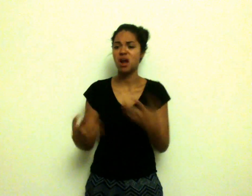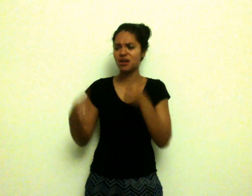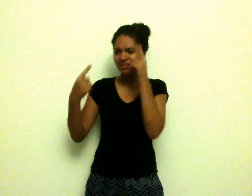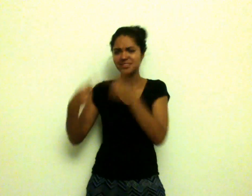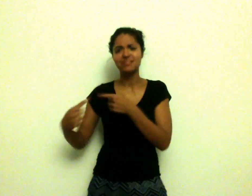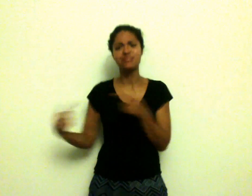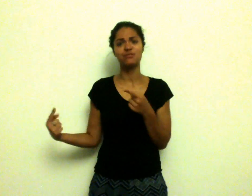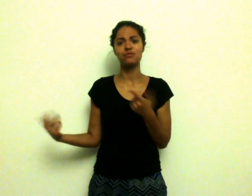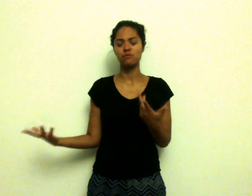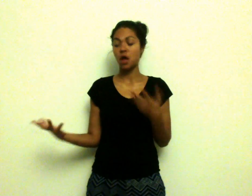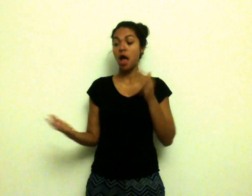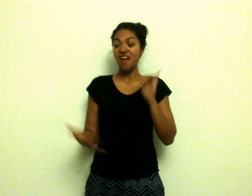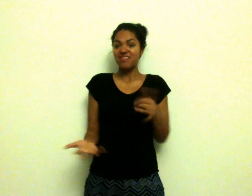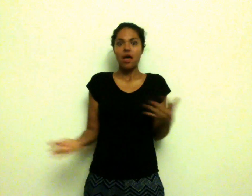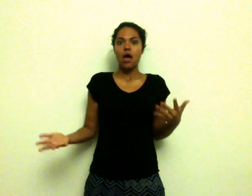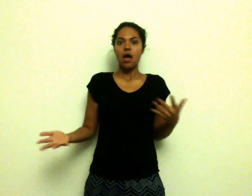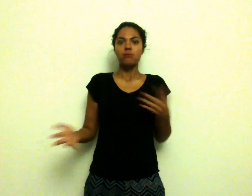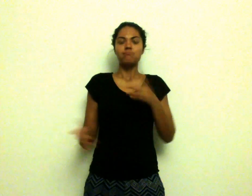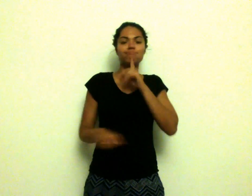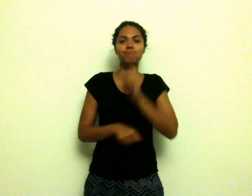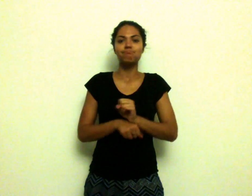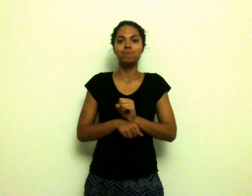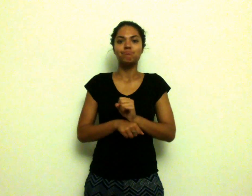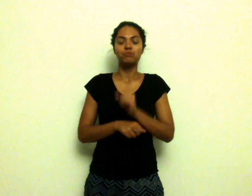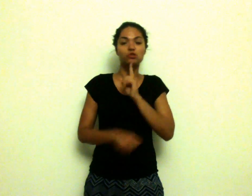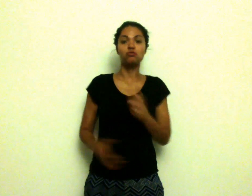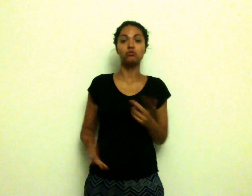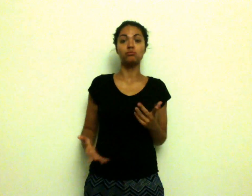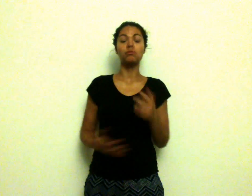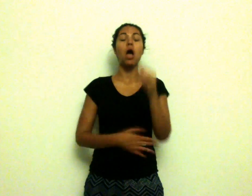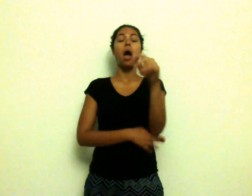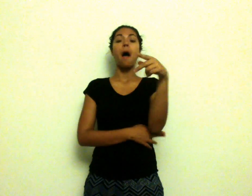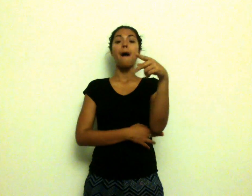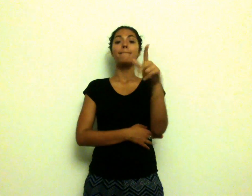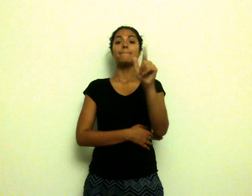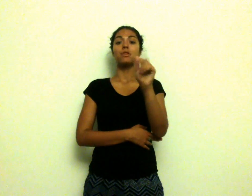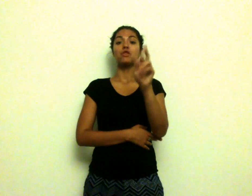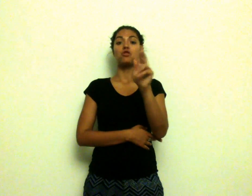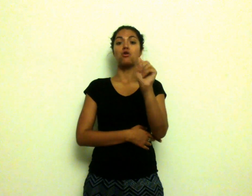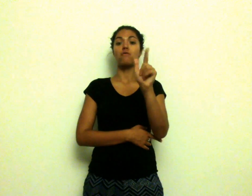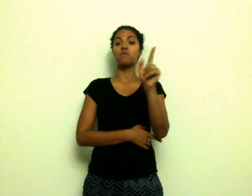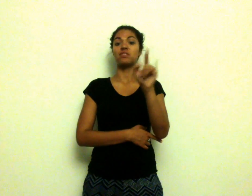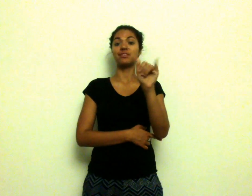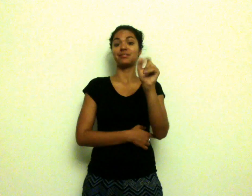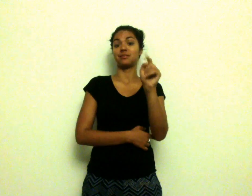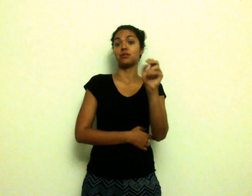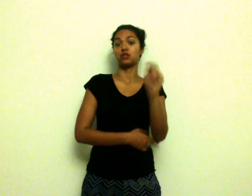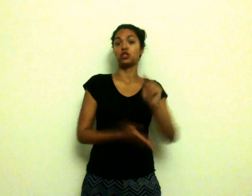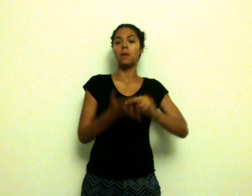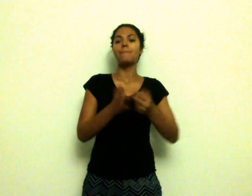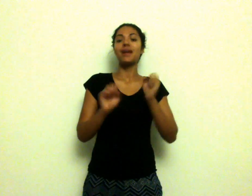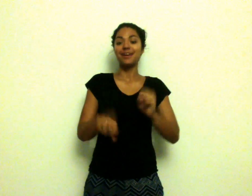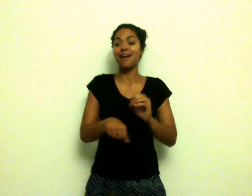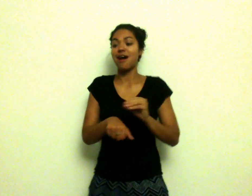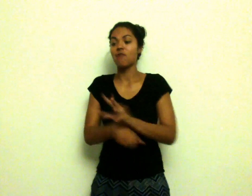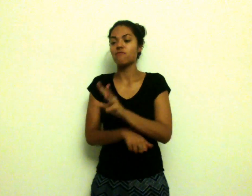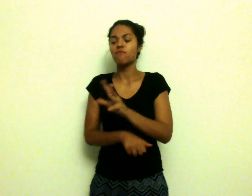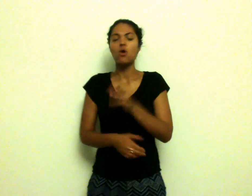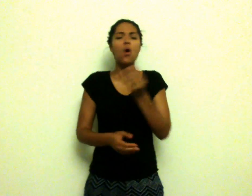while its culinary delights may be wonderful, while its accents may be a pleasure to the ears, while the friendships and the enrichments